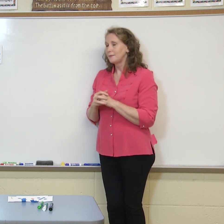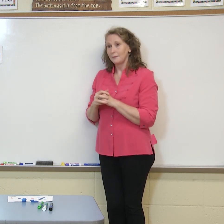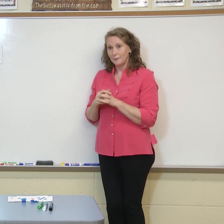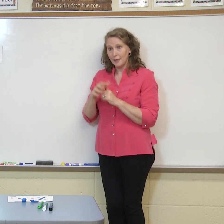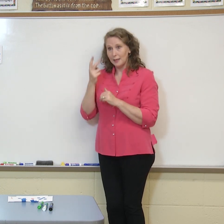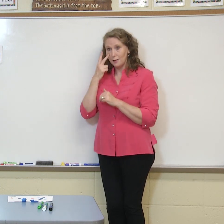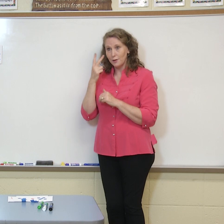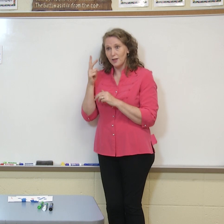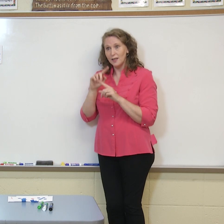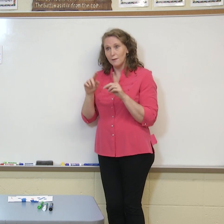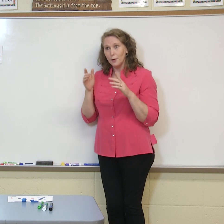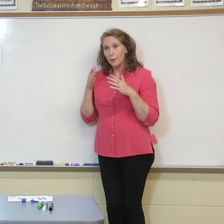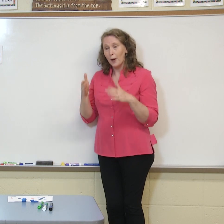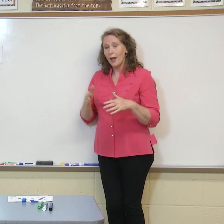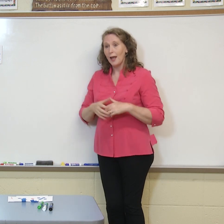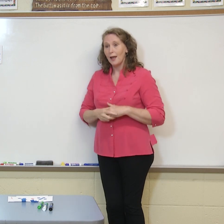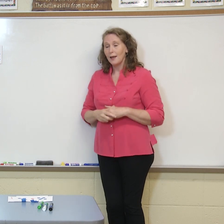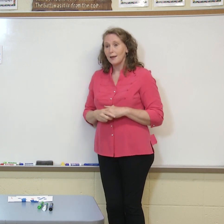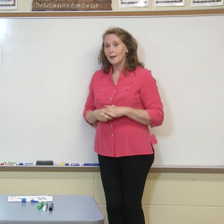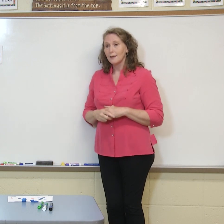Did you see it different?